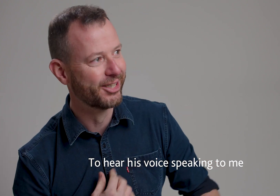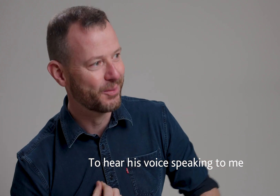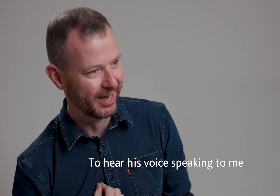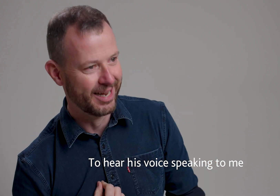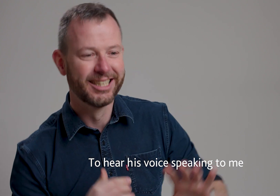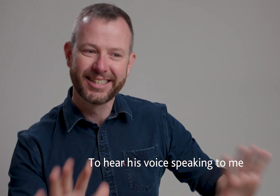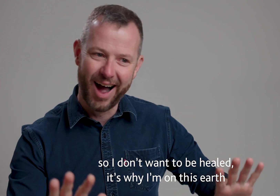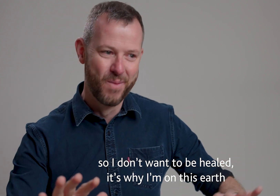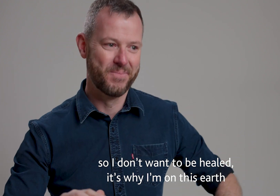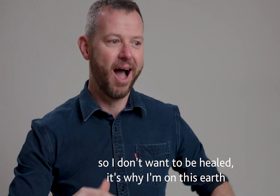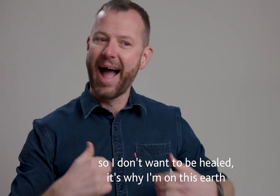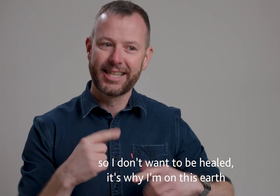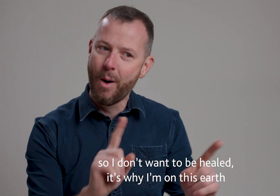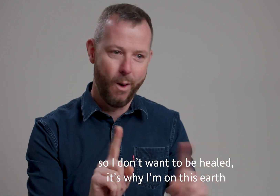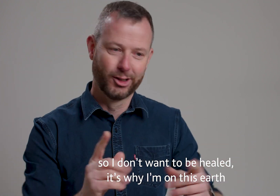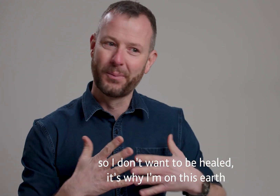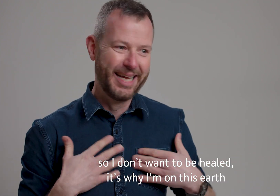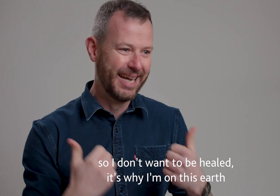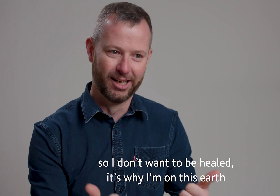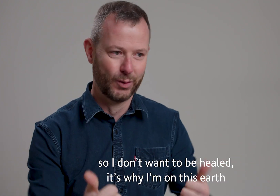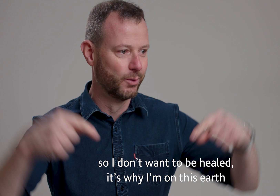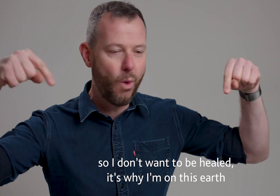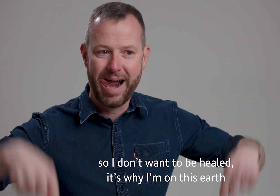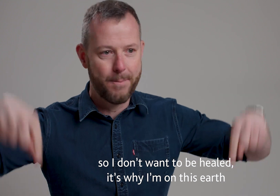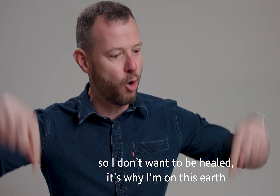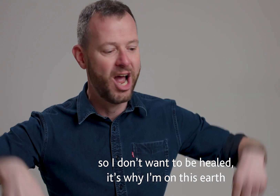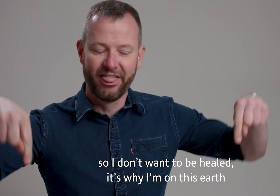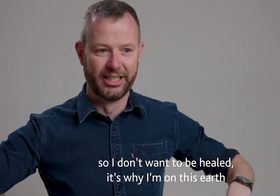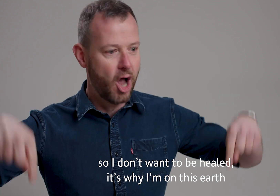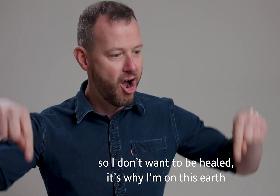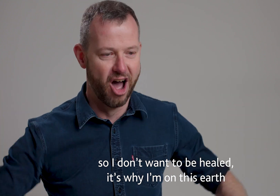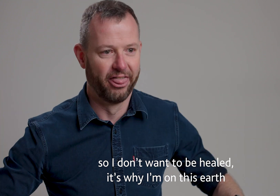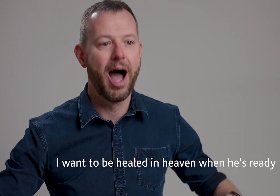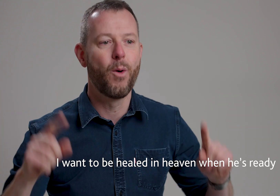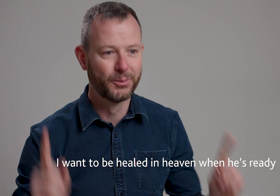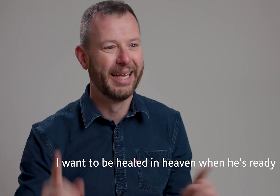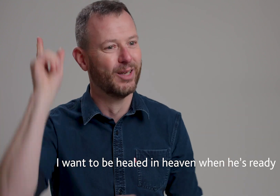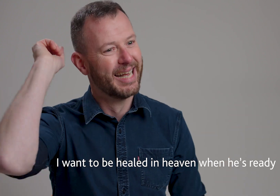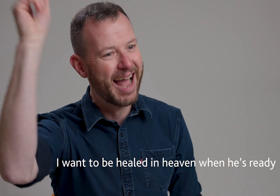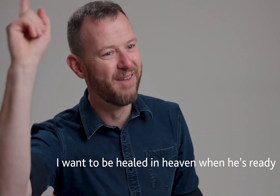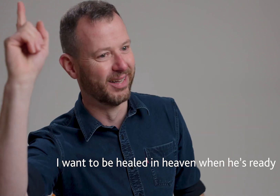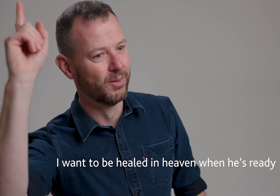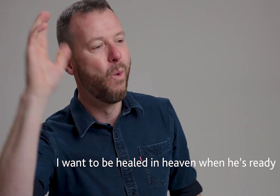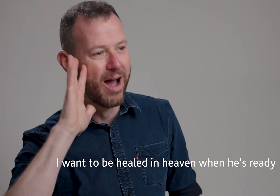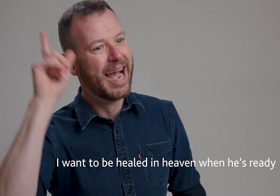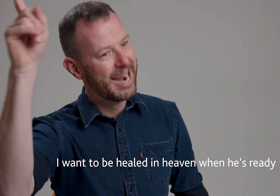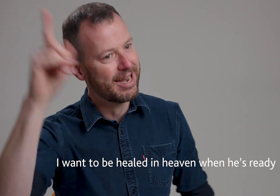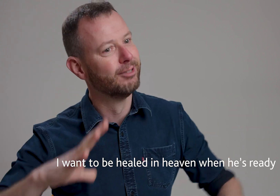me. So I don't want to be healed while I'm on this earth. I want to hear in heaven. When he is